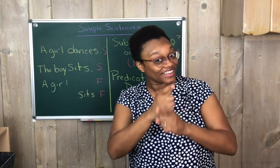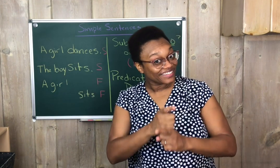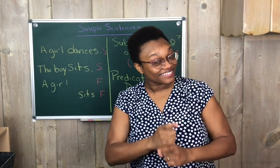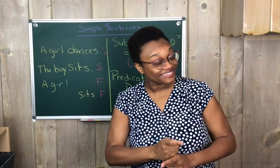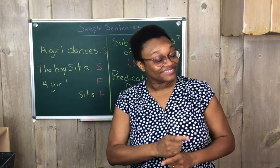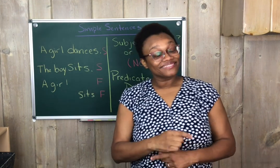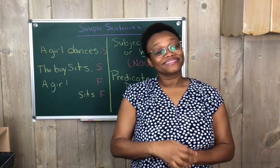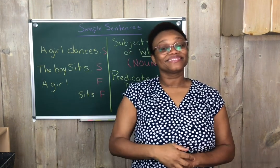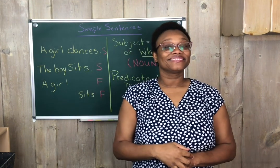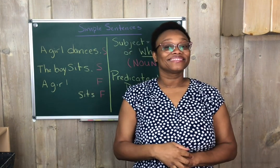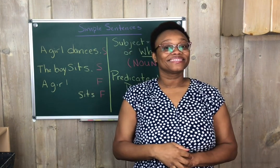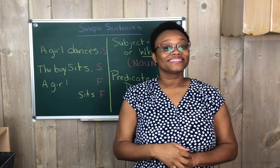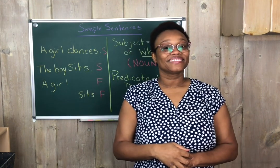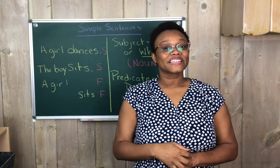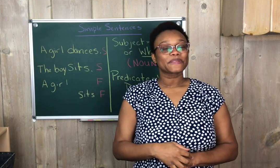Was it right?